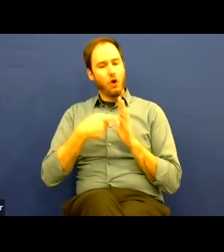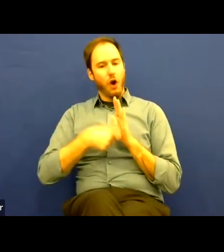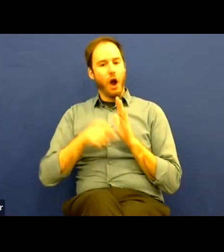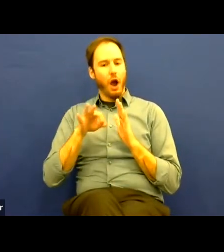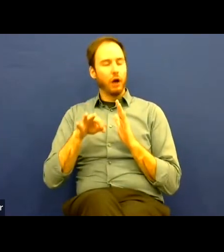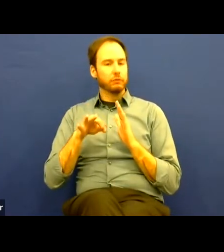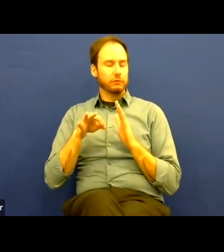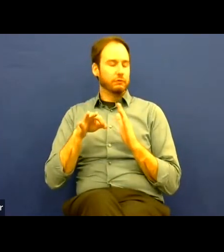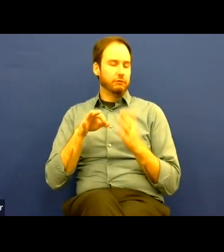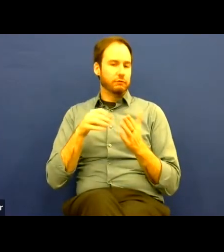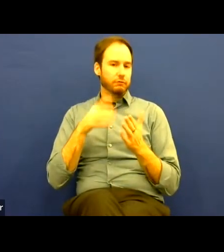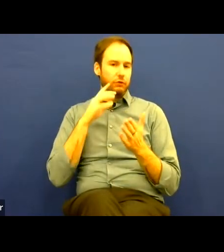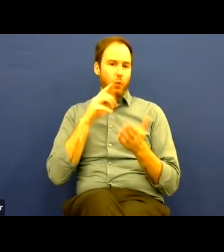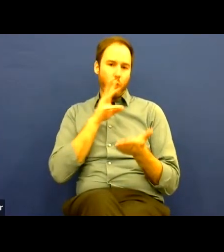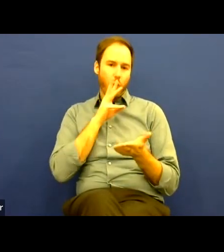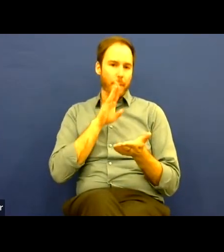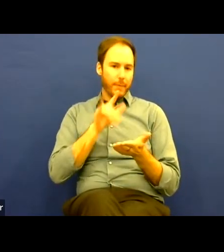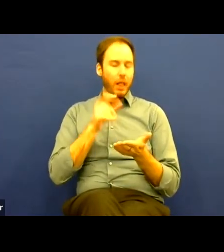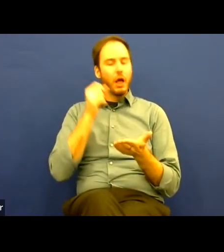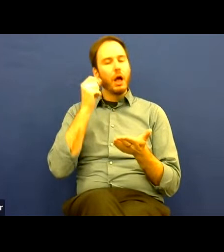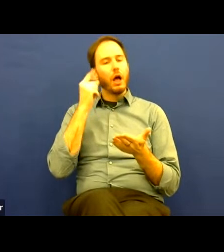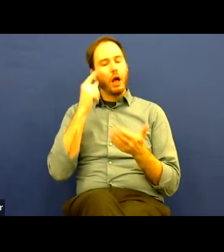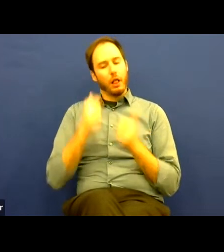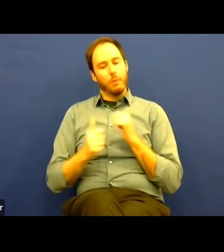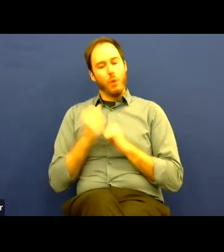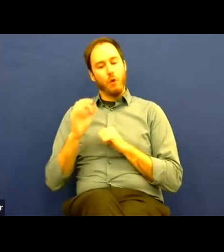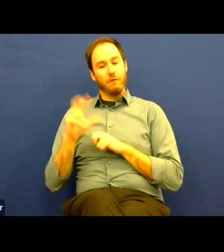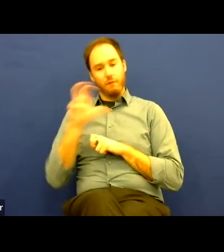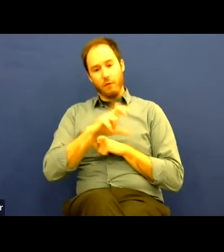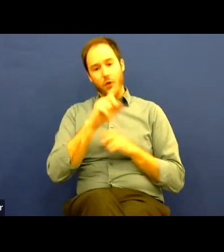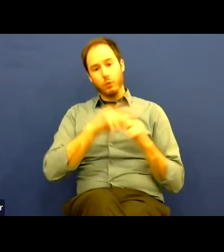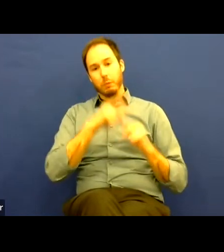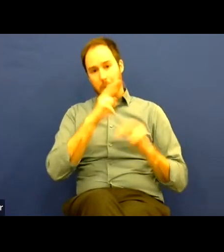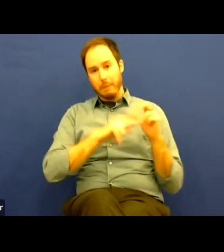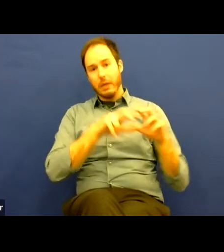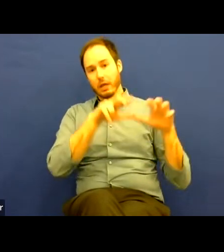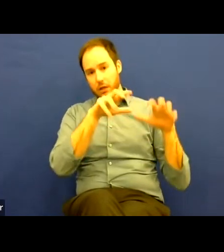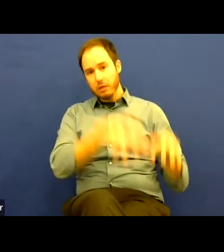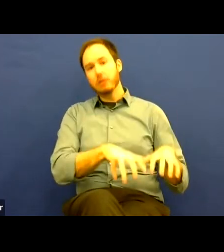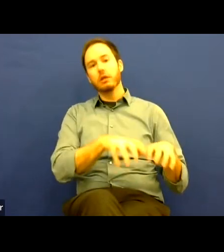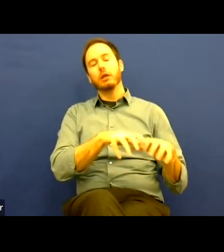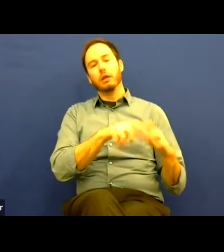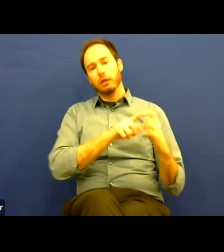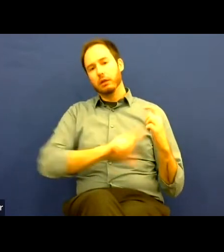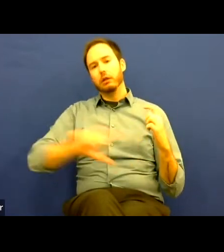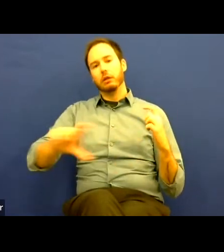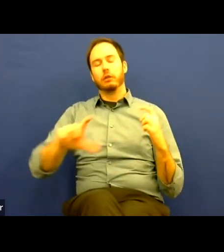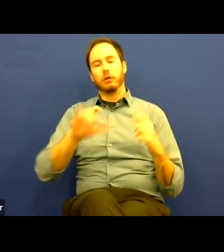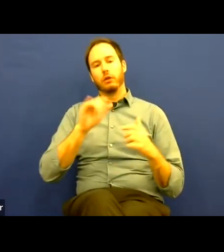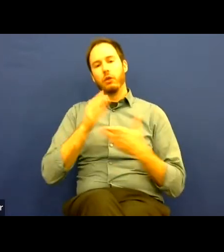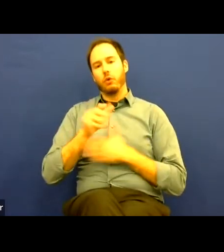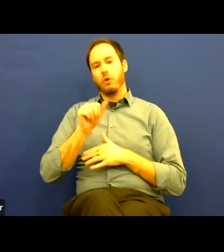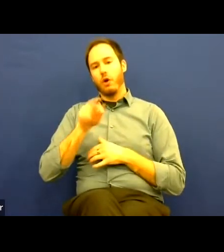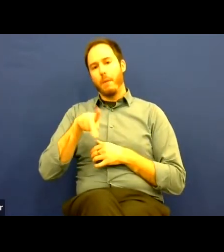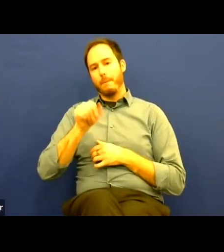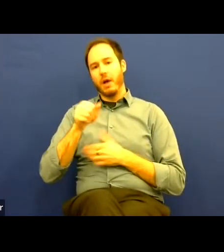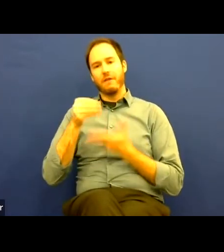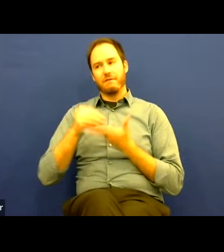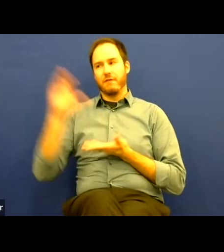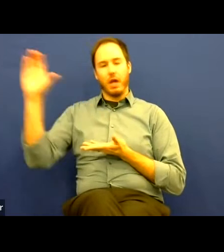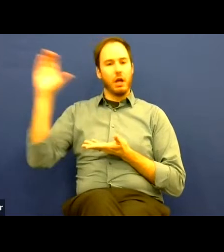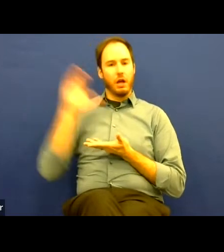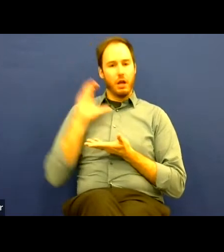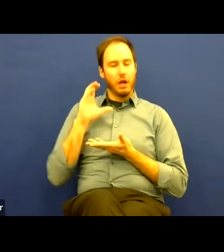this project, but the majority of the project's costs will be picked up by the ARPA funds that were again